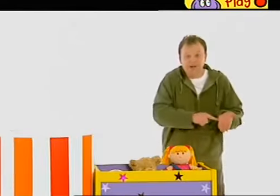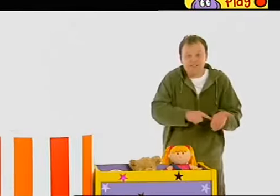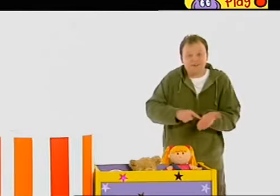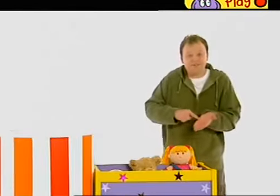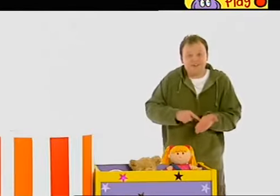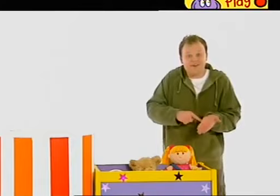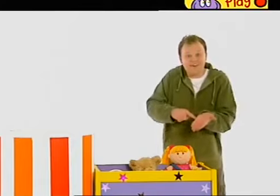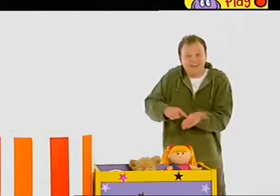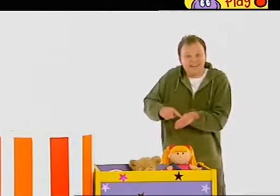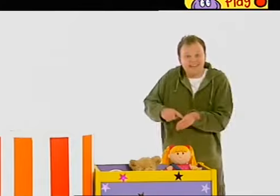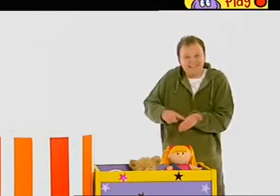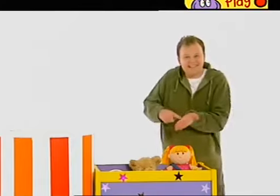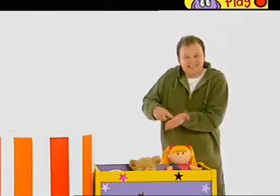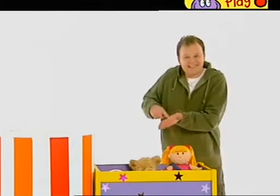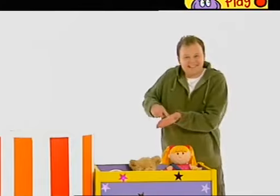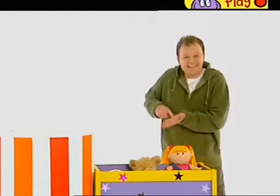Lots of toys.